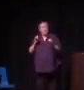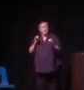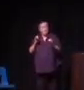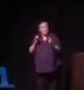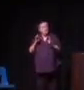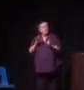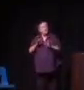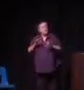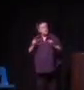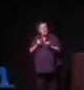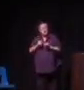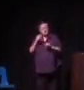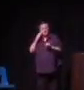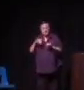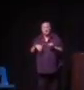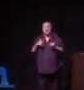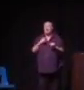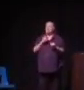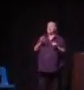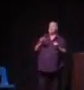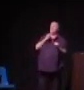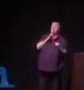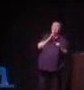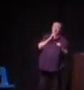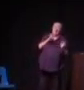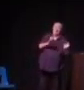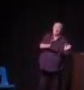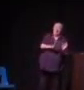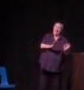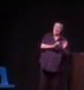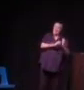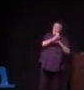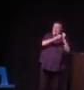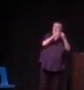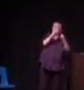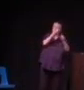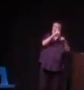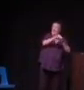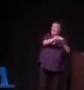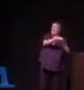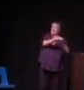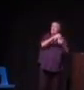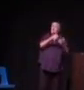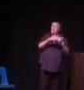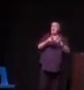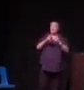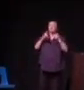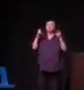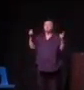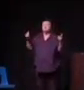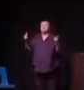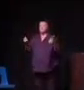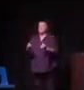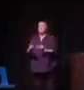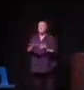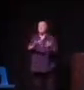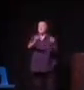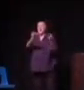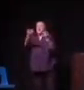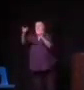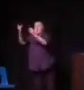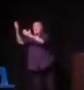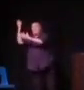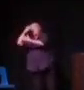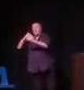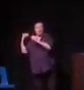see them lined up along that ridge. If they pull out a little bit, you can actually see, too, some of our transmission towers. So that's